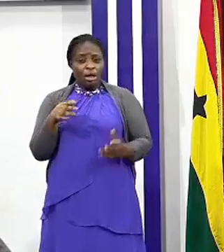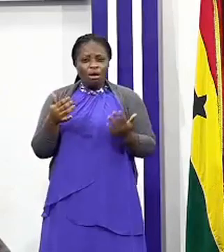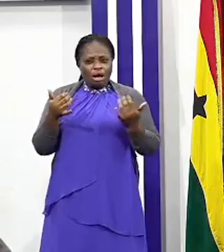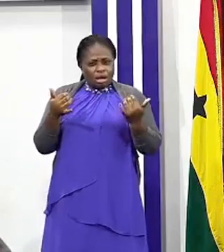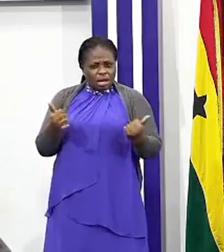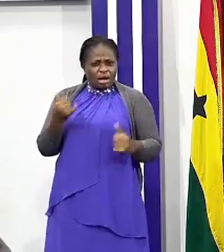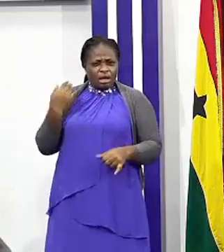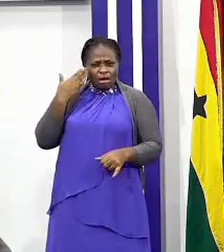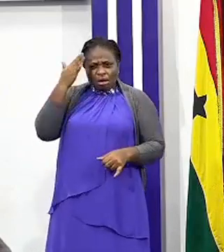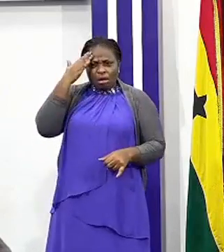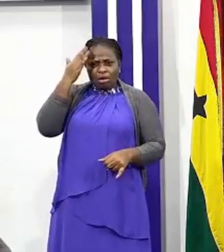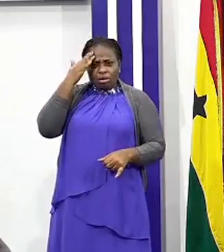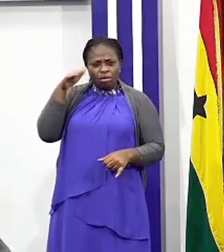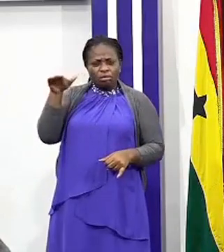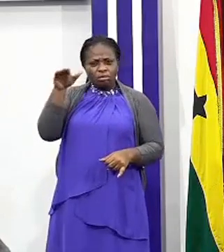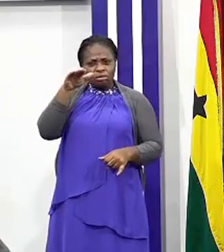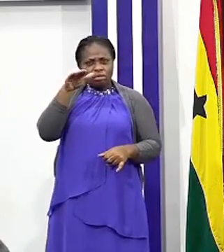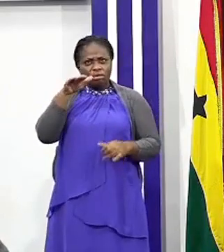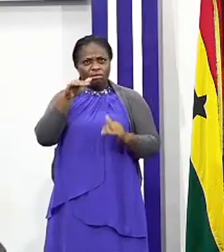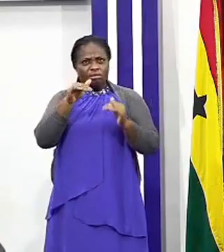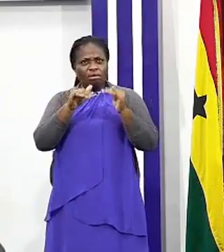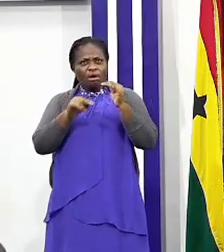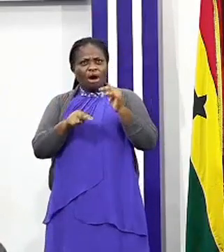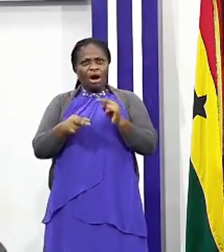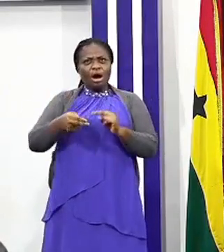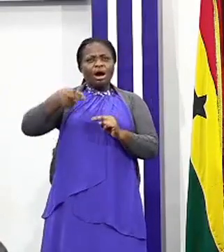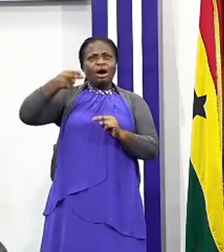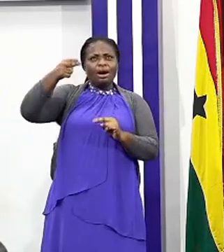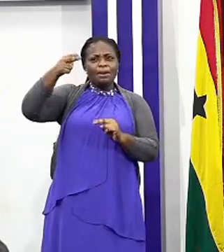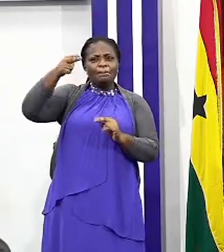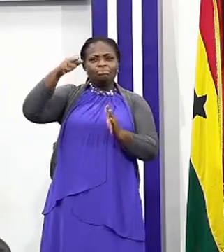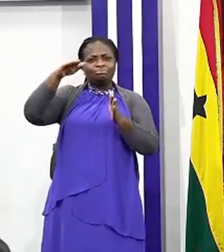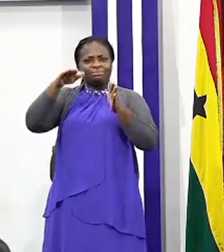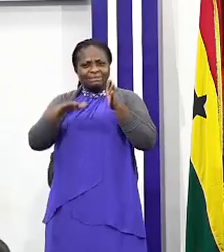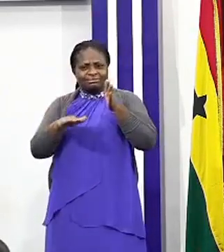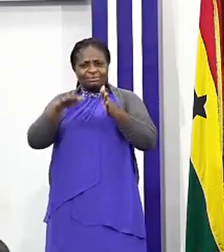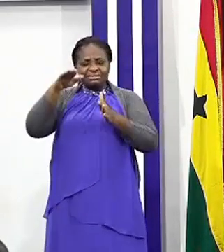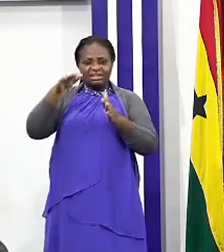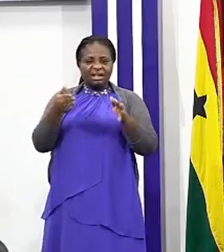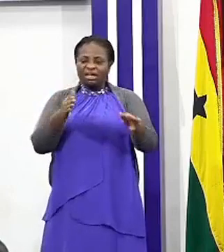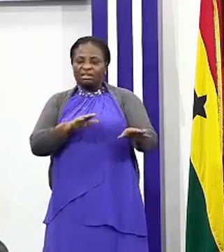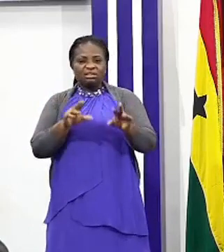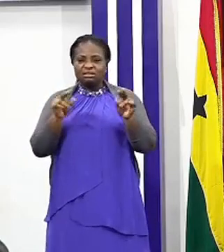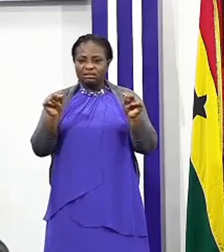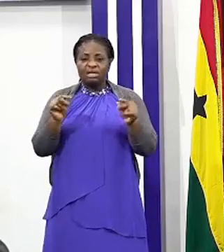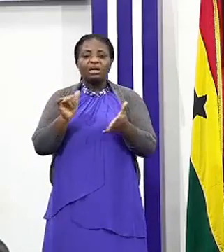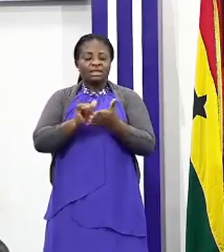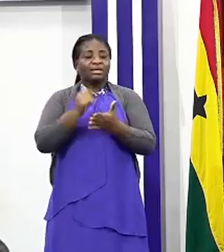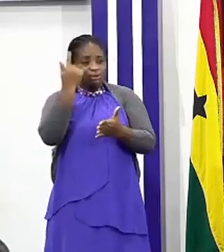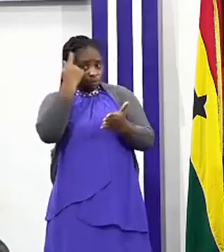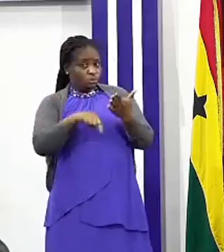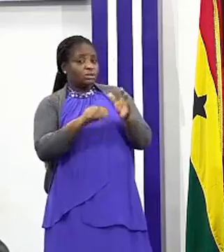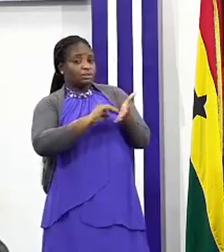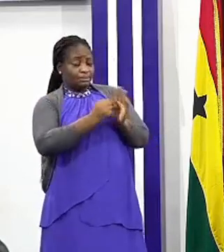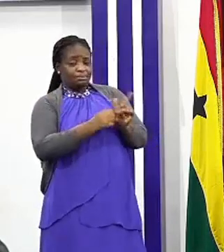see a cascade of going up, both admission, deaths, everything. So we are not getting that. So that's what is it.